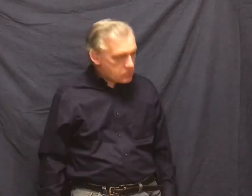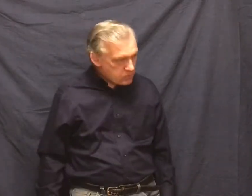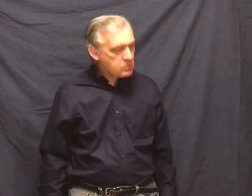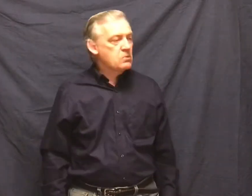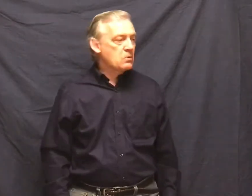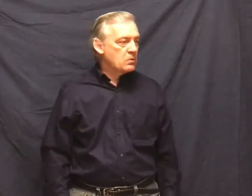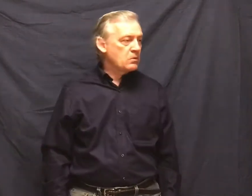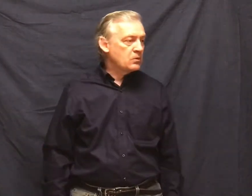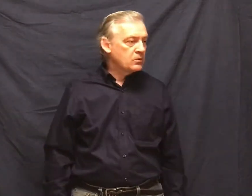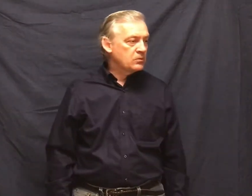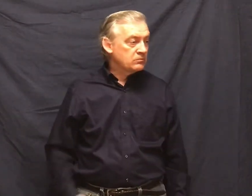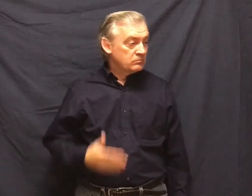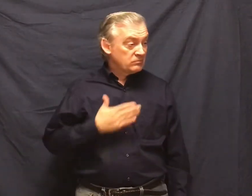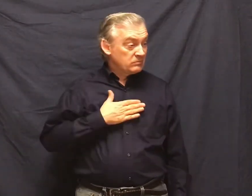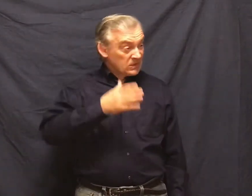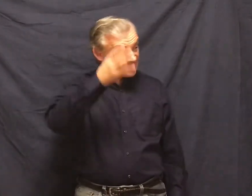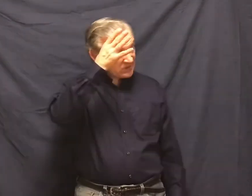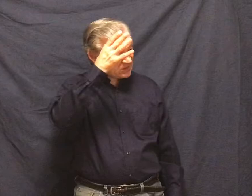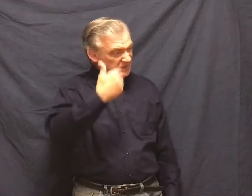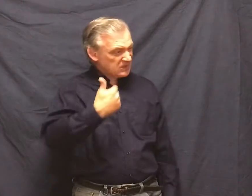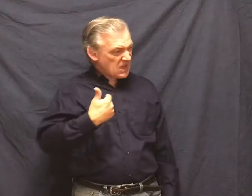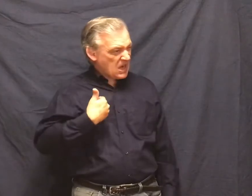My old man had a chicken ranch about 10 acres.